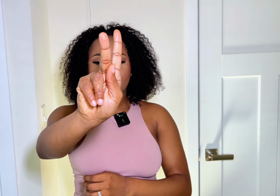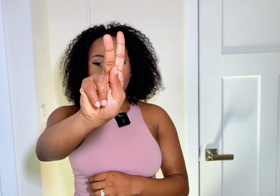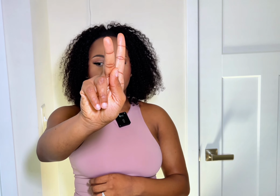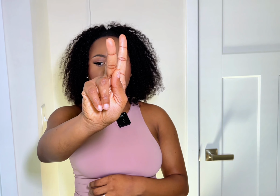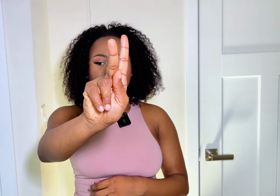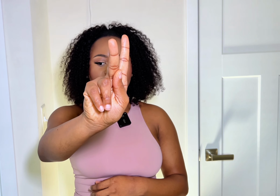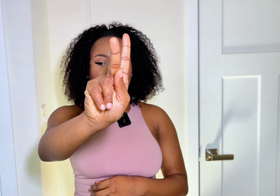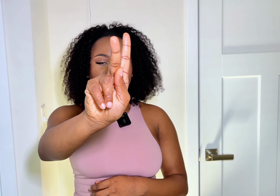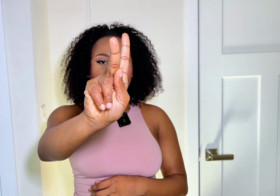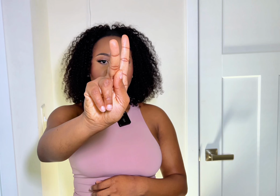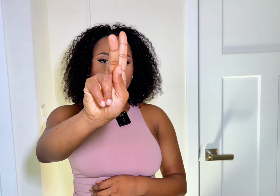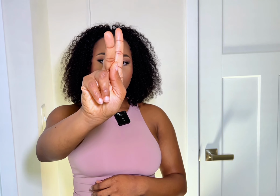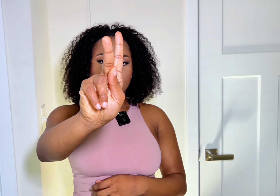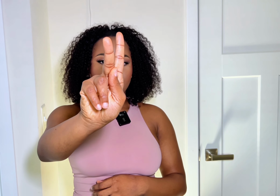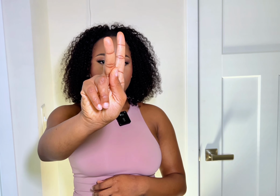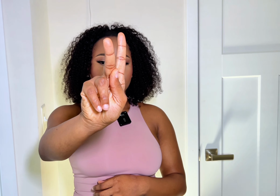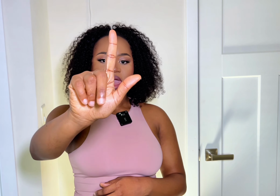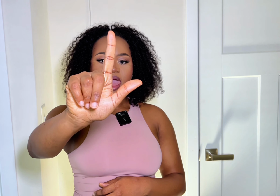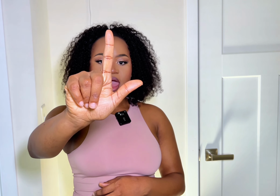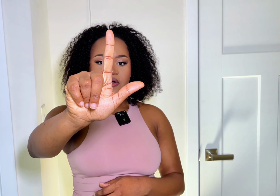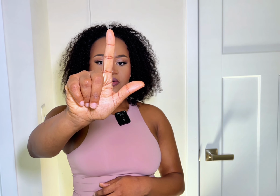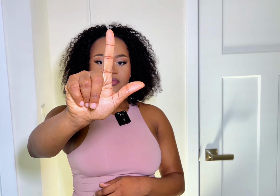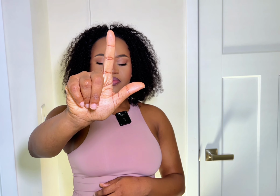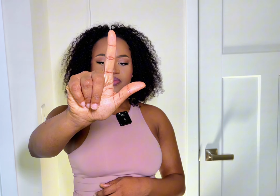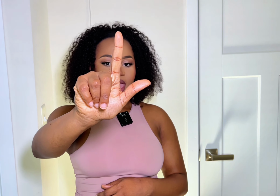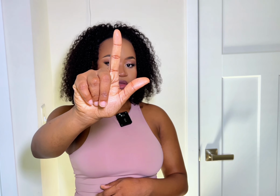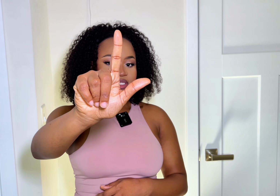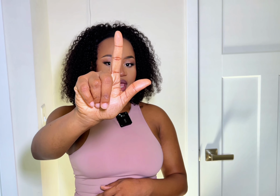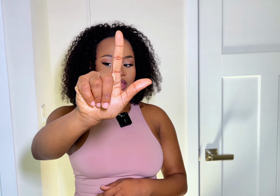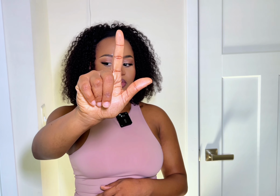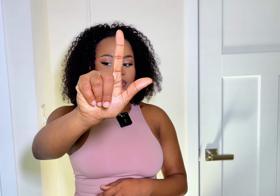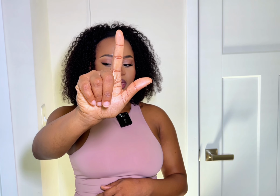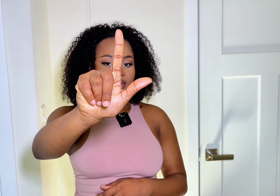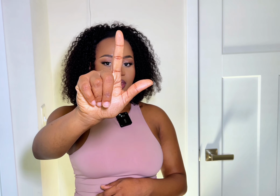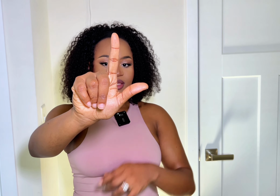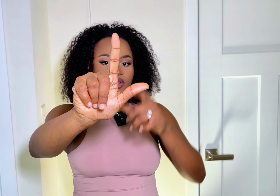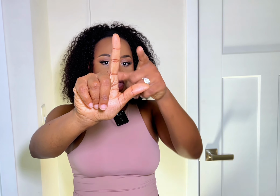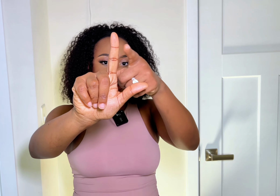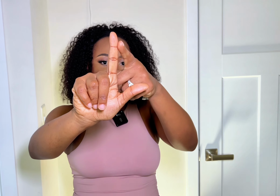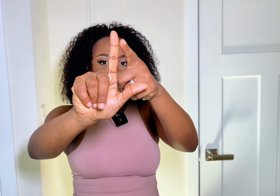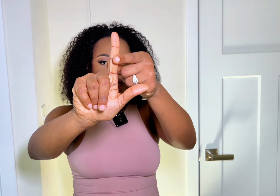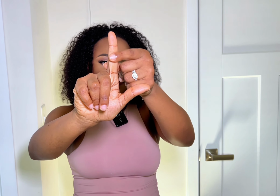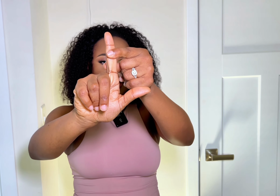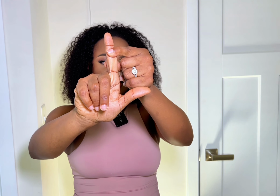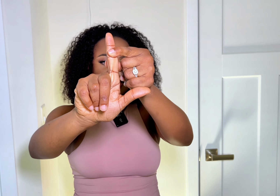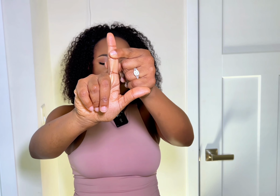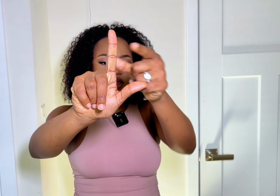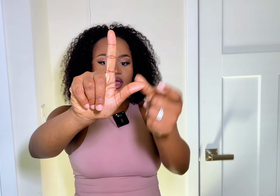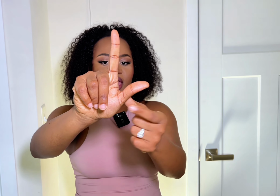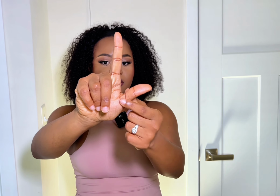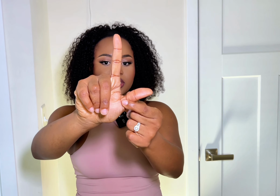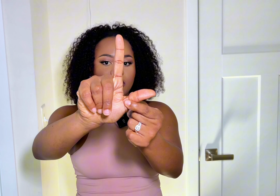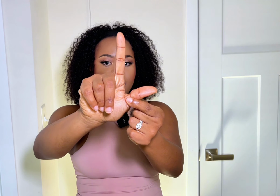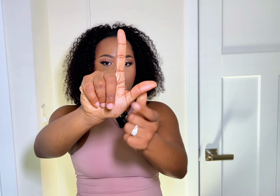K. K. L. Are you signing with me? So L, you have your index finger and your thumb out